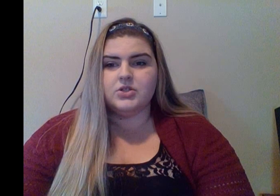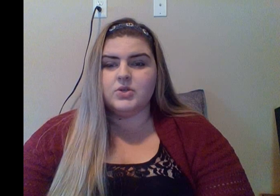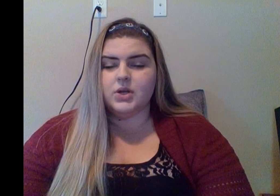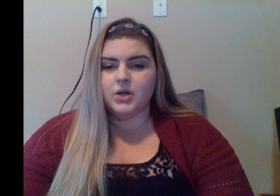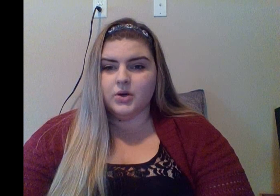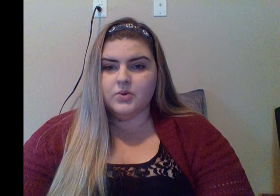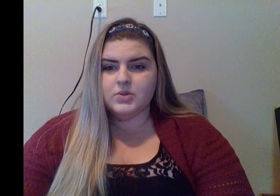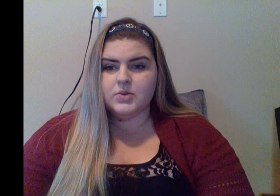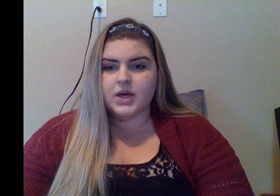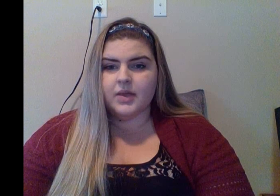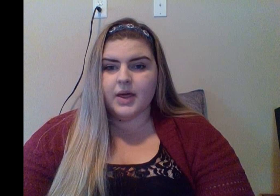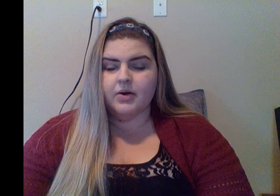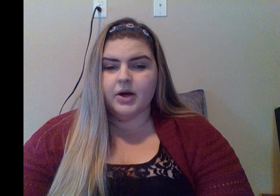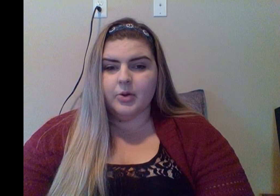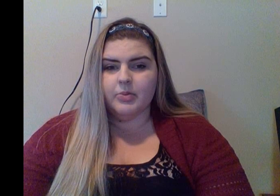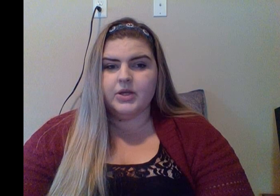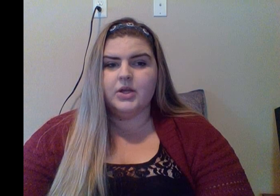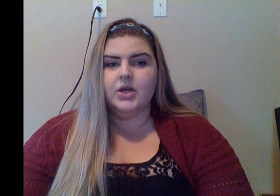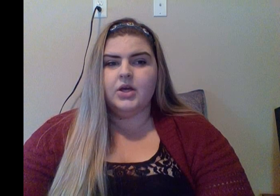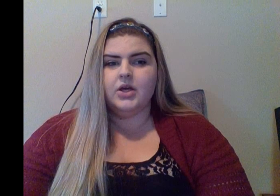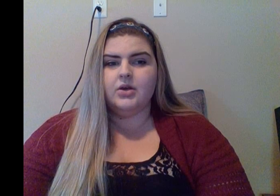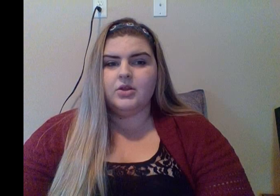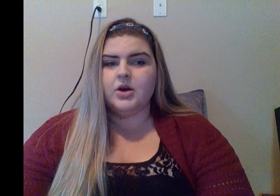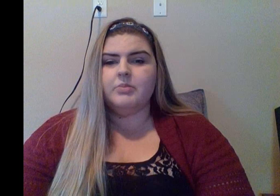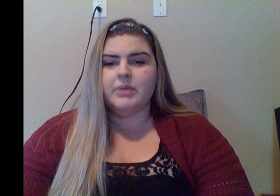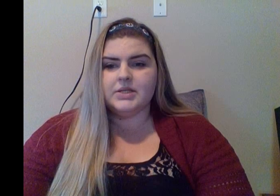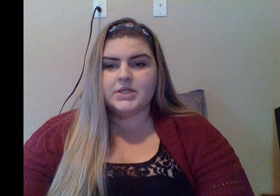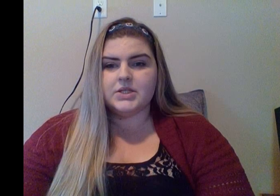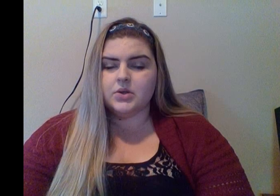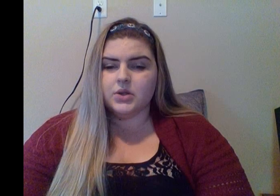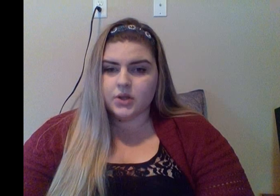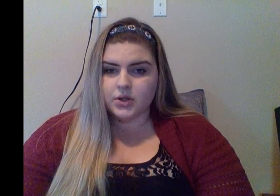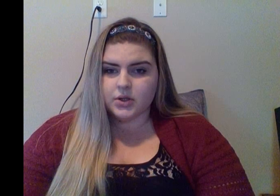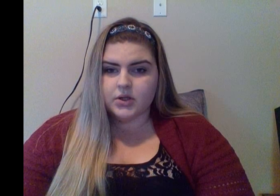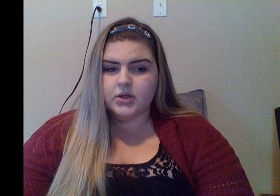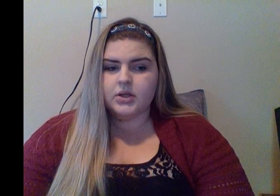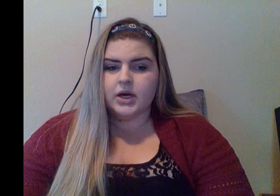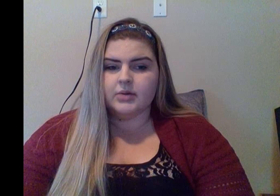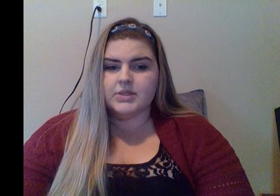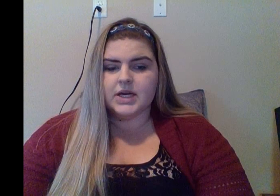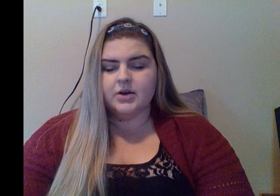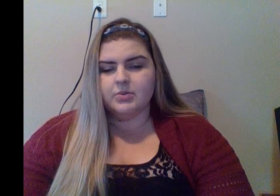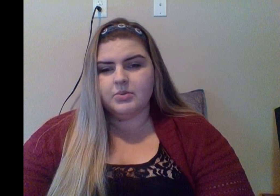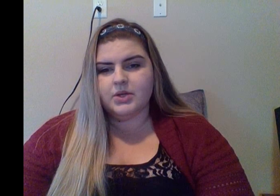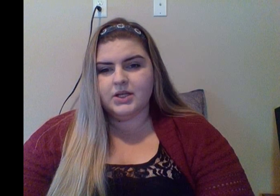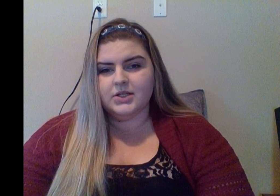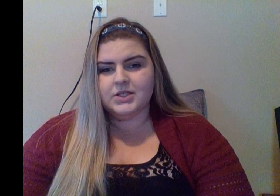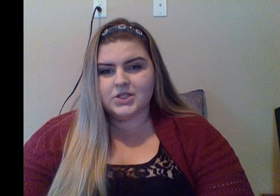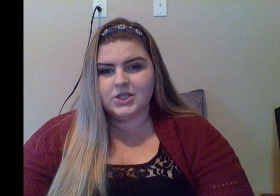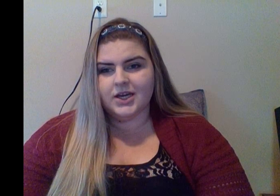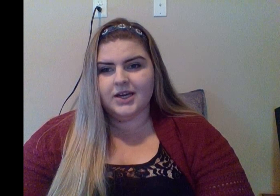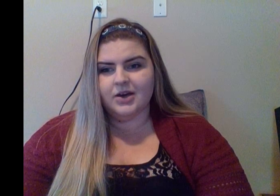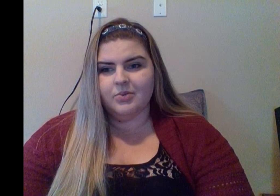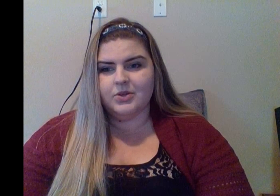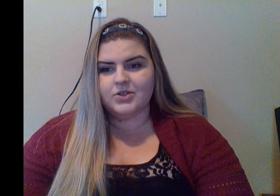student knows, and that'll help. But there are basics you can learn to help in teaching and help with your